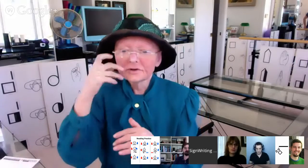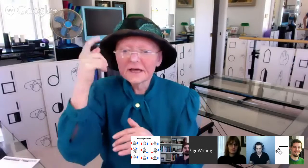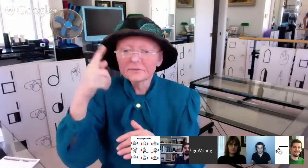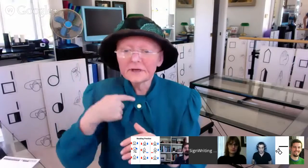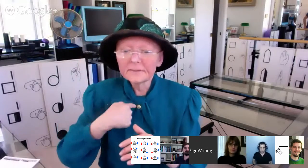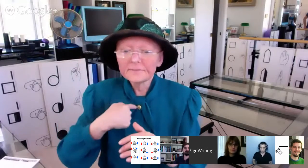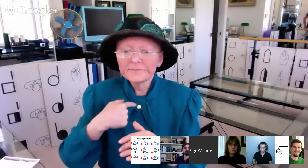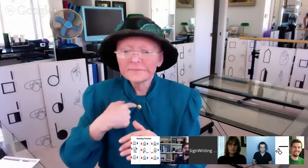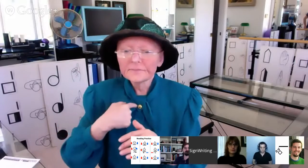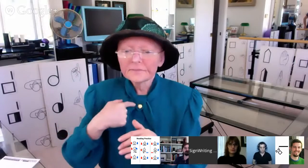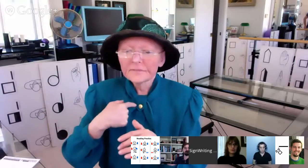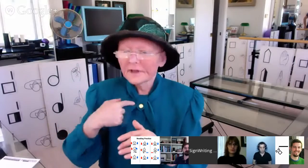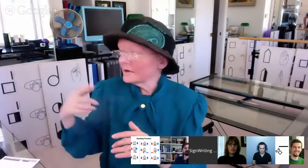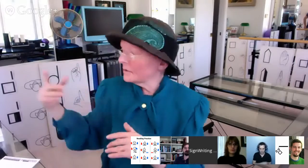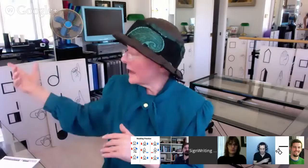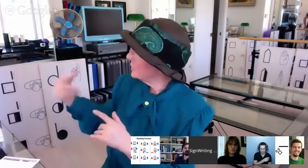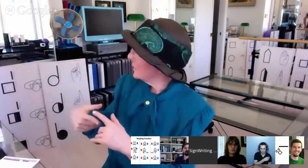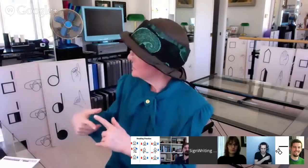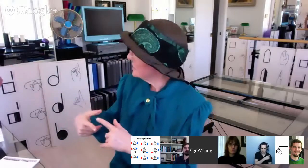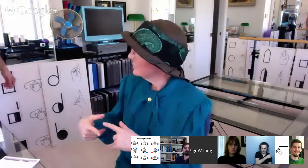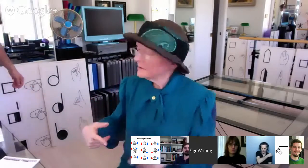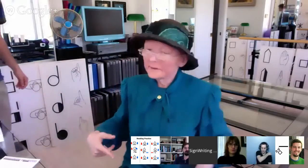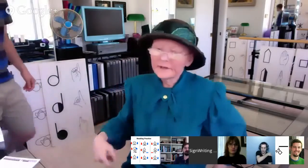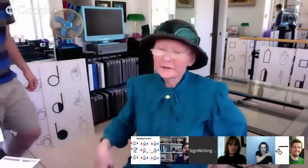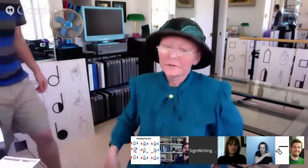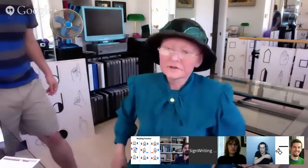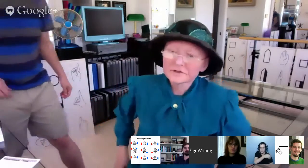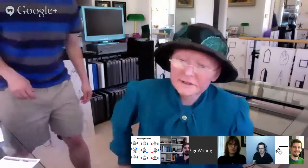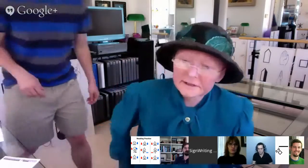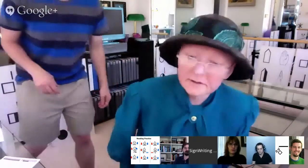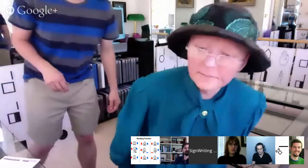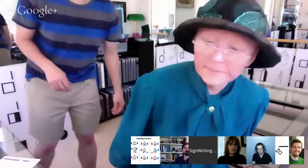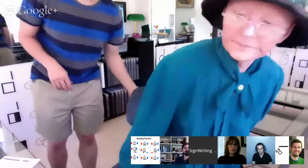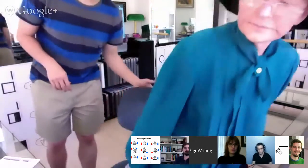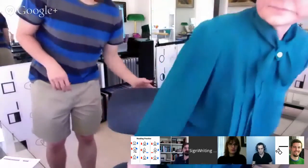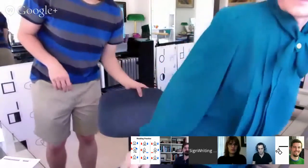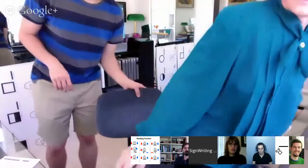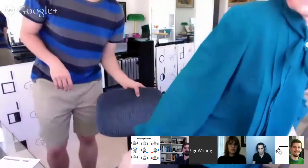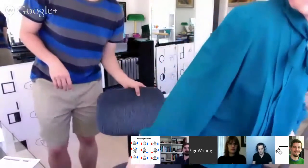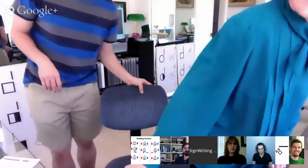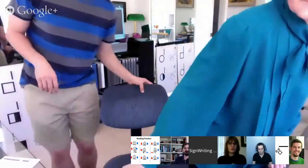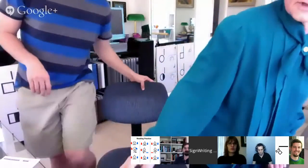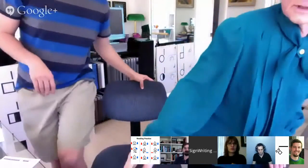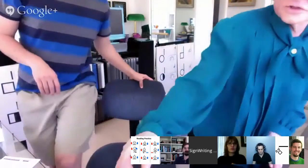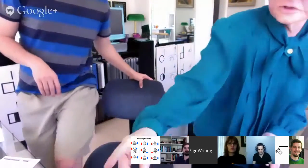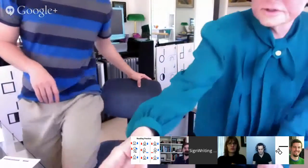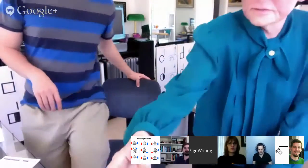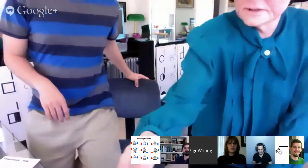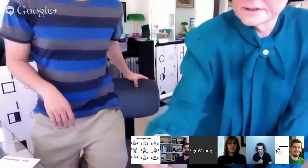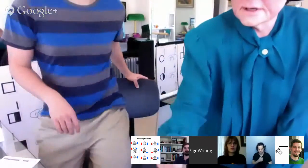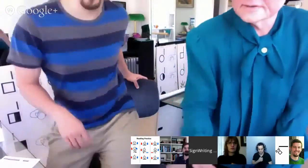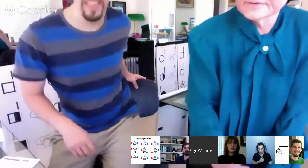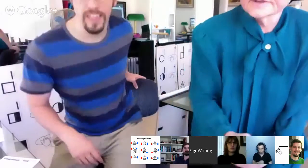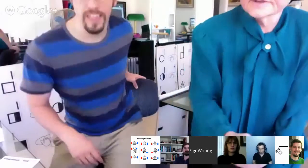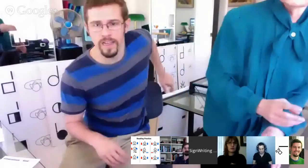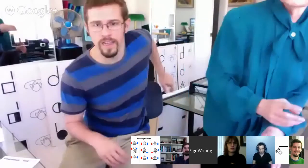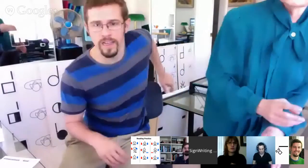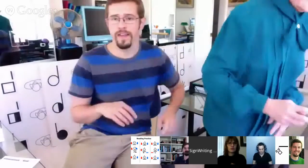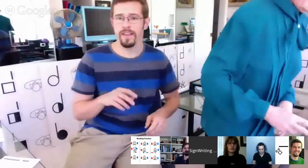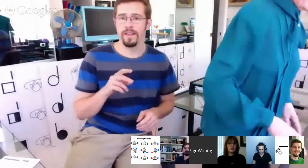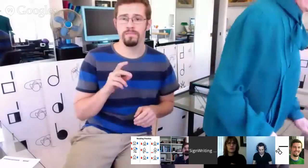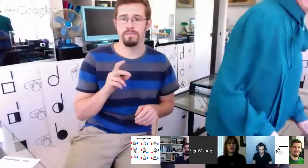Do you understand me? Here, Ed, do you want to talk with him? Here, why don't you sit here? This should be me, yeah. There we